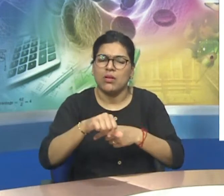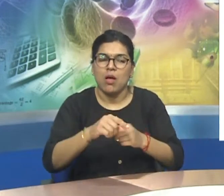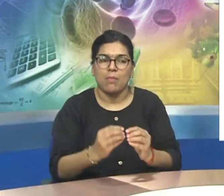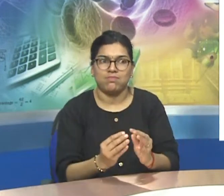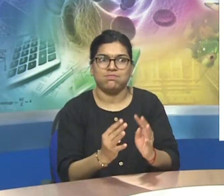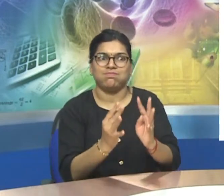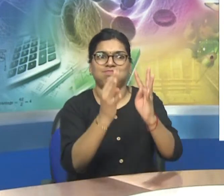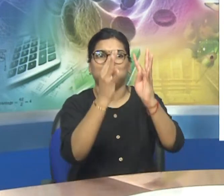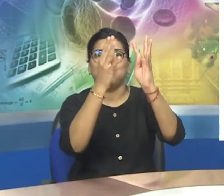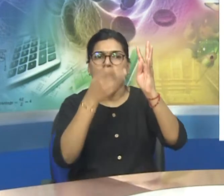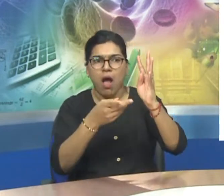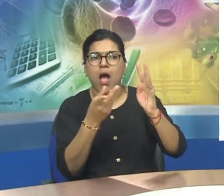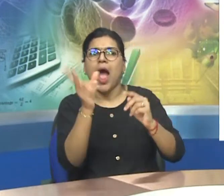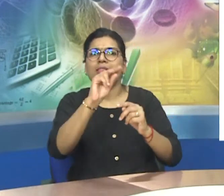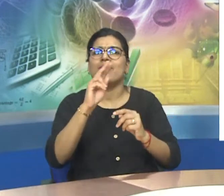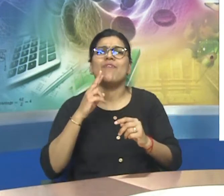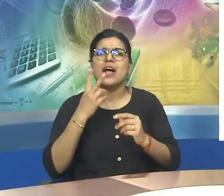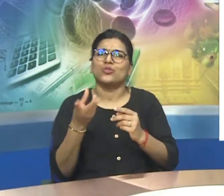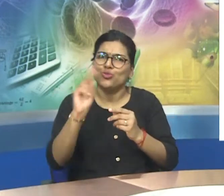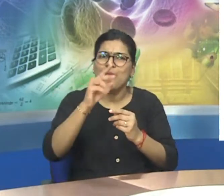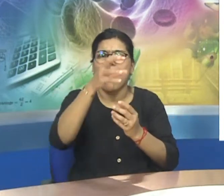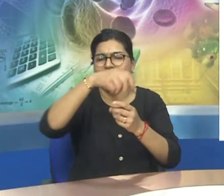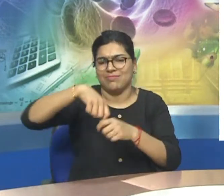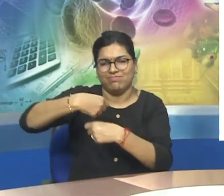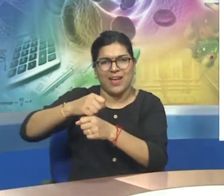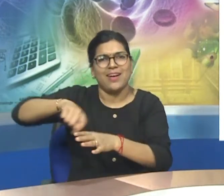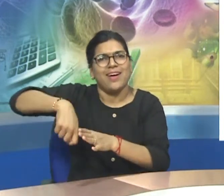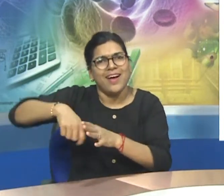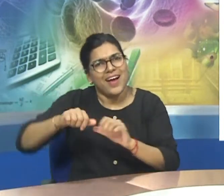out of the vegetables, then we can utilize that as